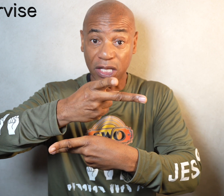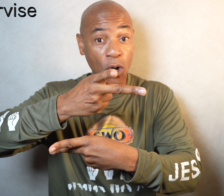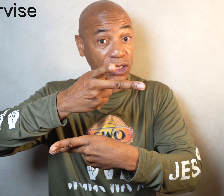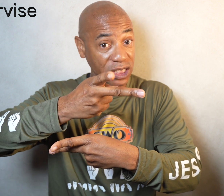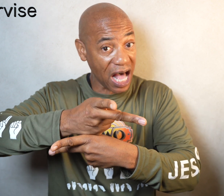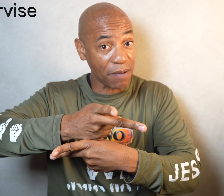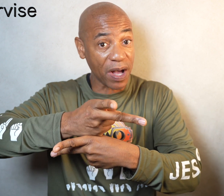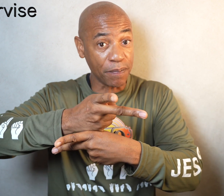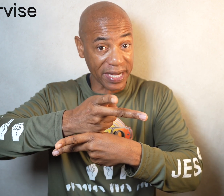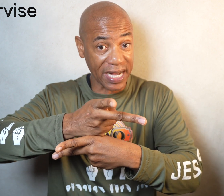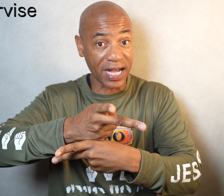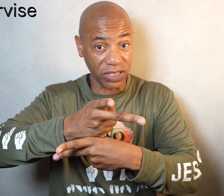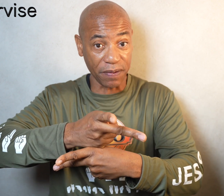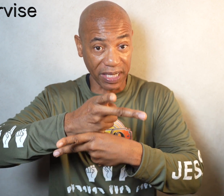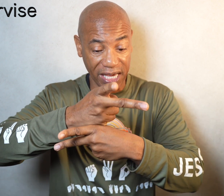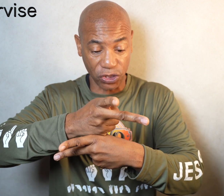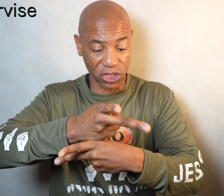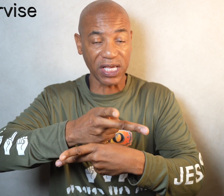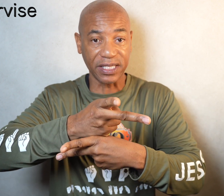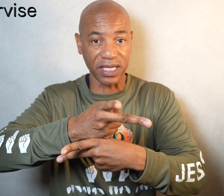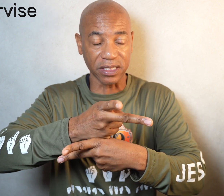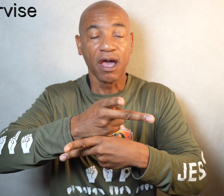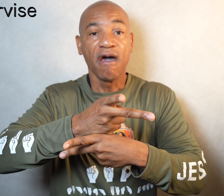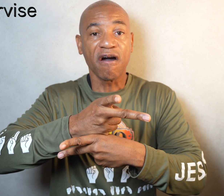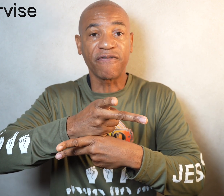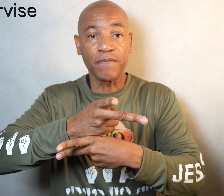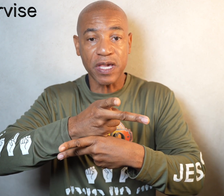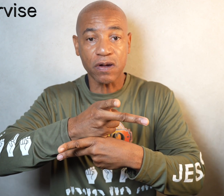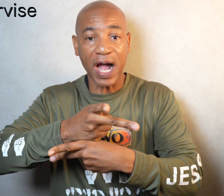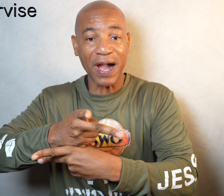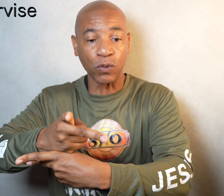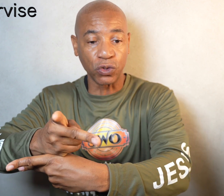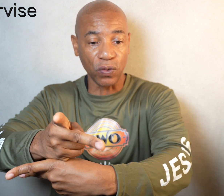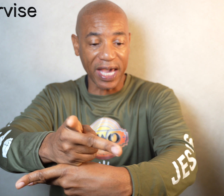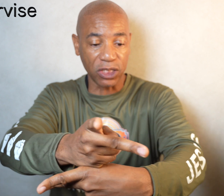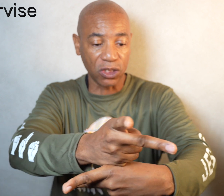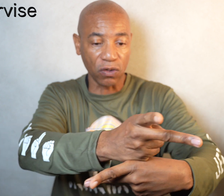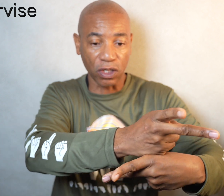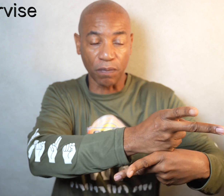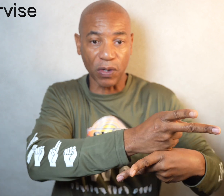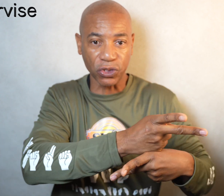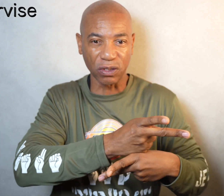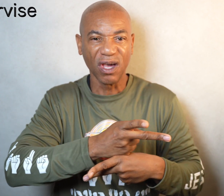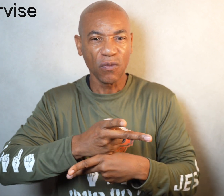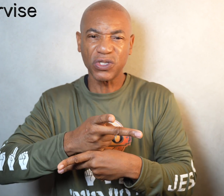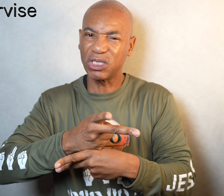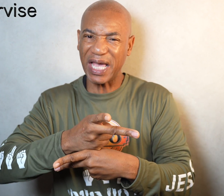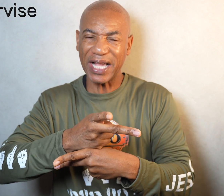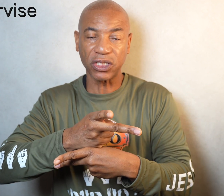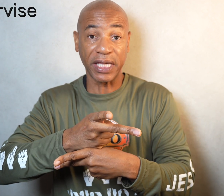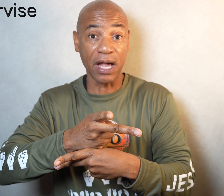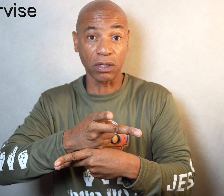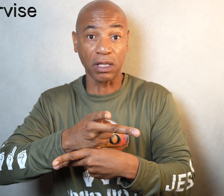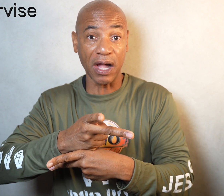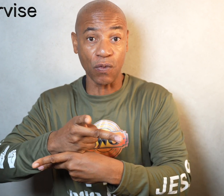on top of my non-dominant K, just like this. And from here, I will do a circular motion, which is actually